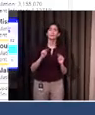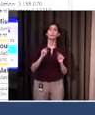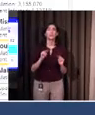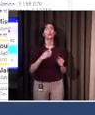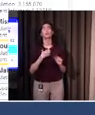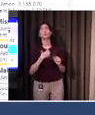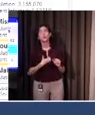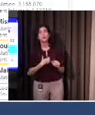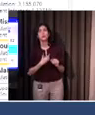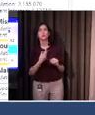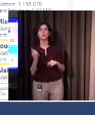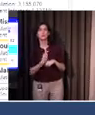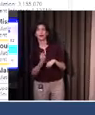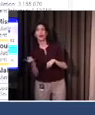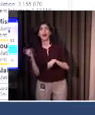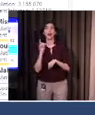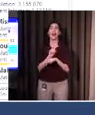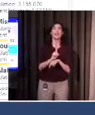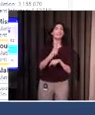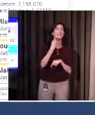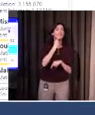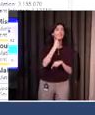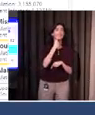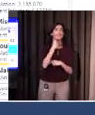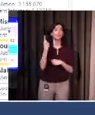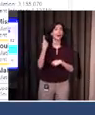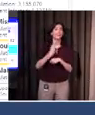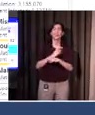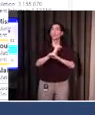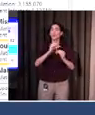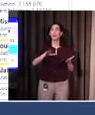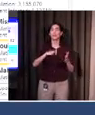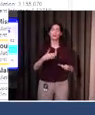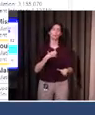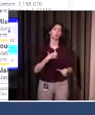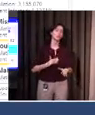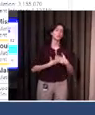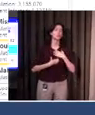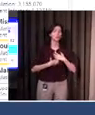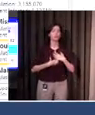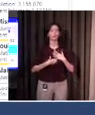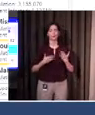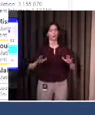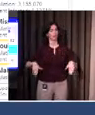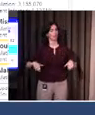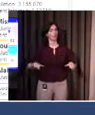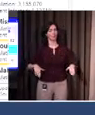and say we've registered 0 deaths in the previous 24 hours. That hasn't happened.